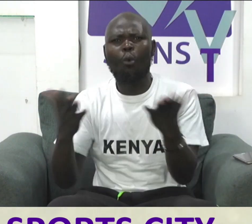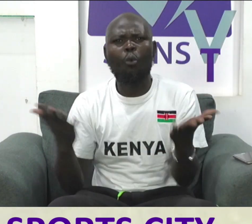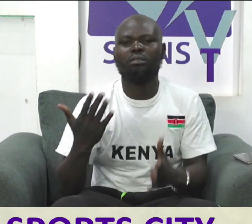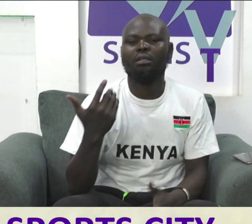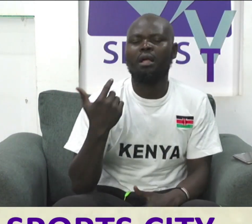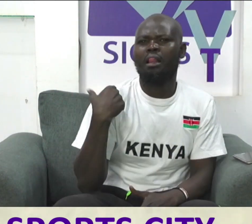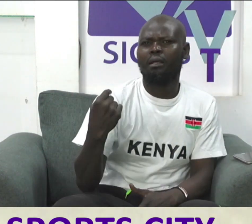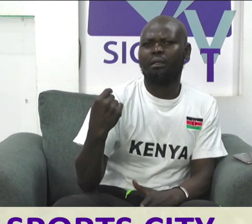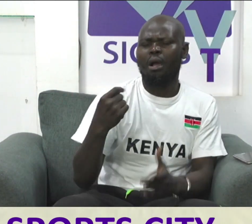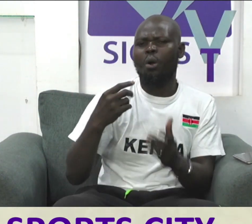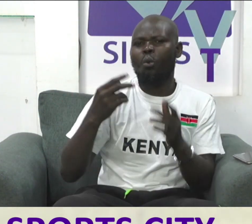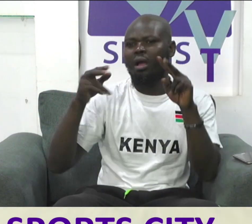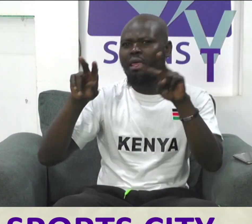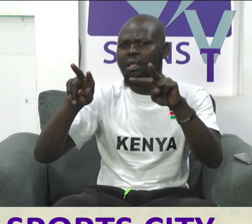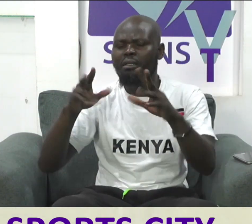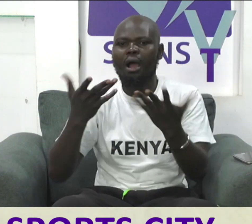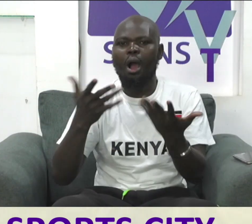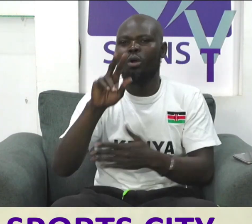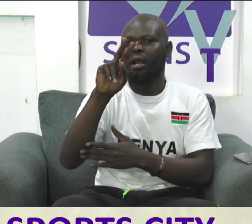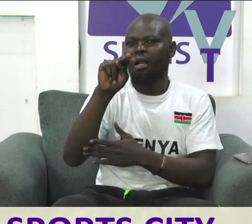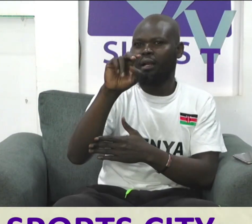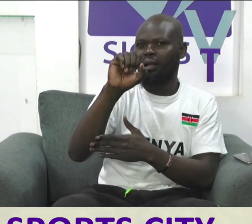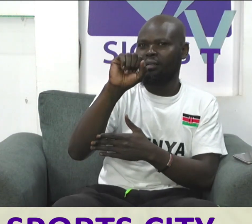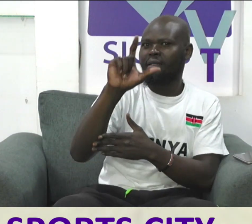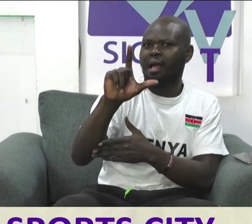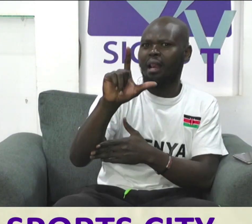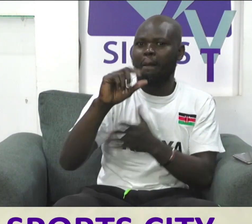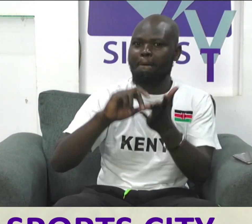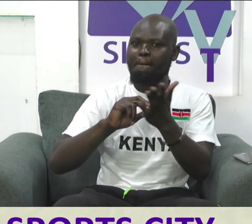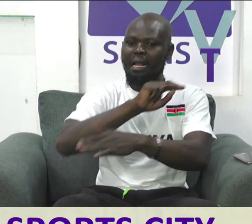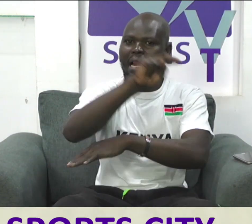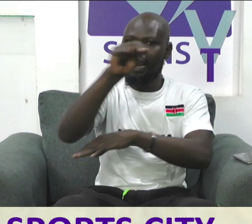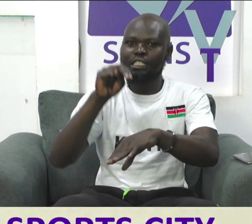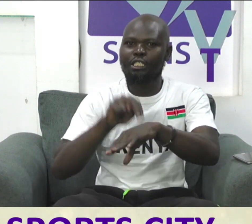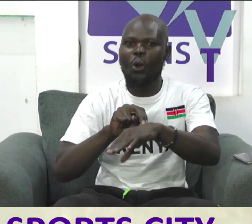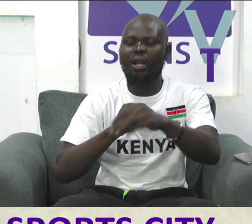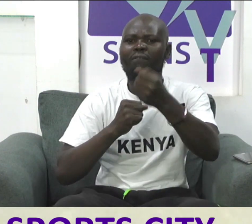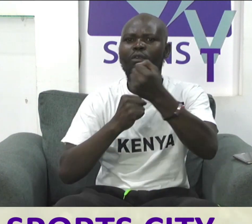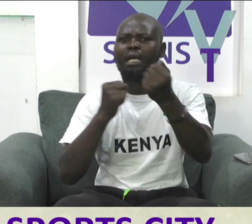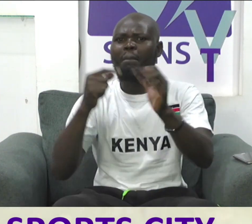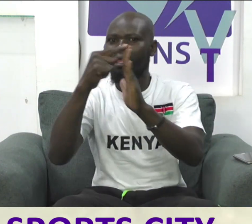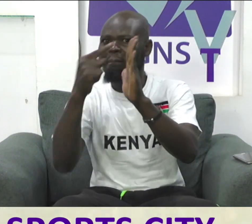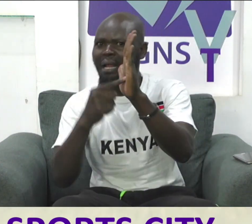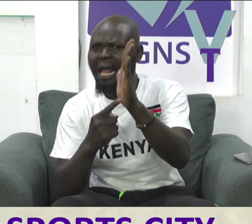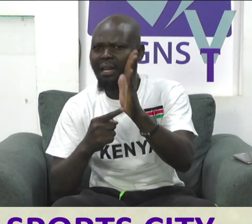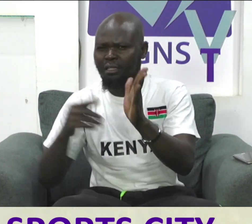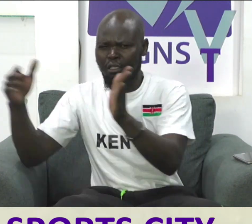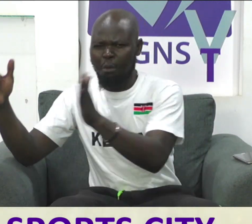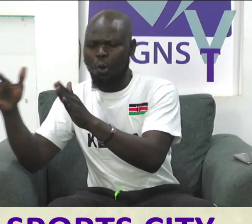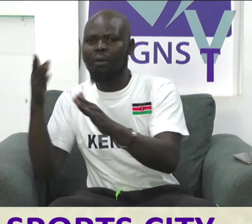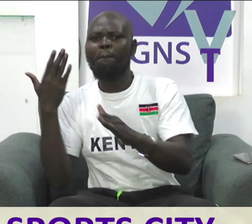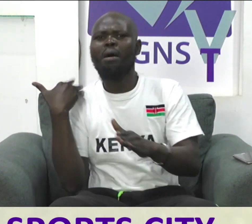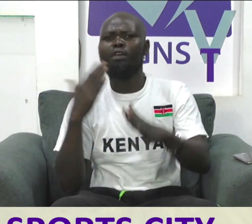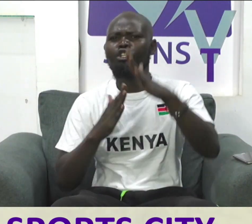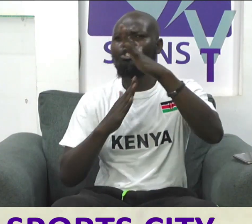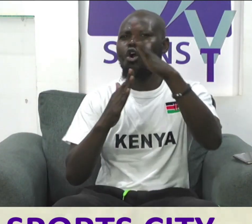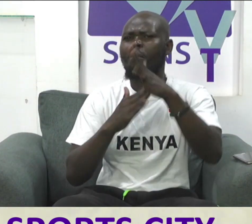really loves athletics. Now let's change our focus and now discuss about the National Super